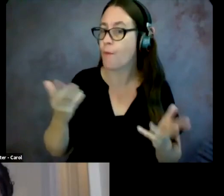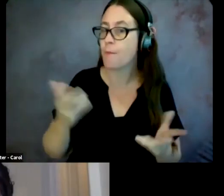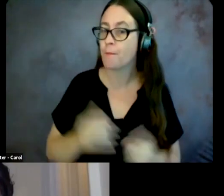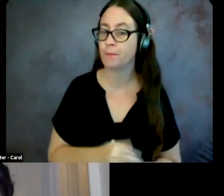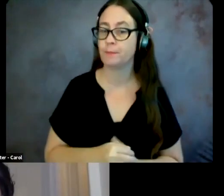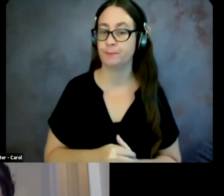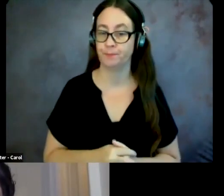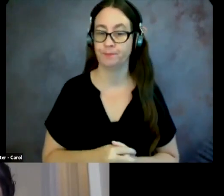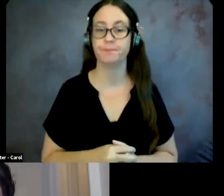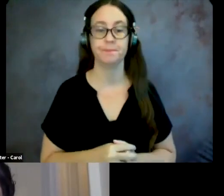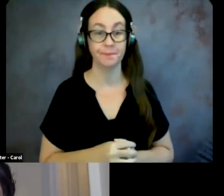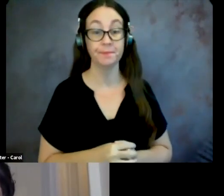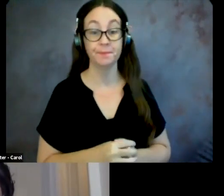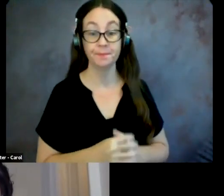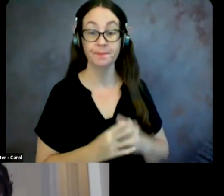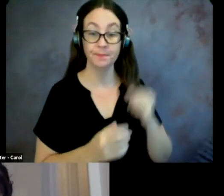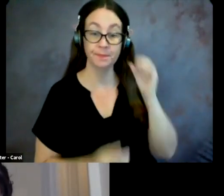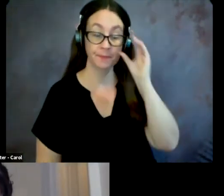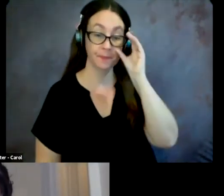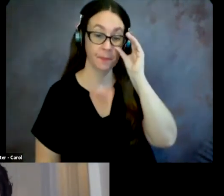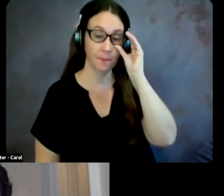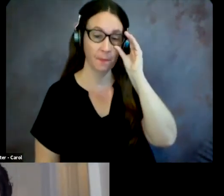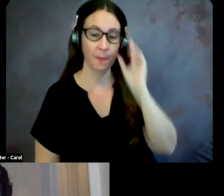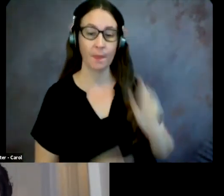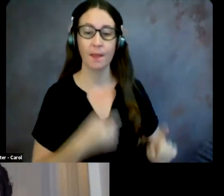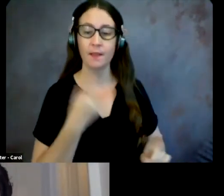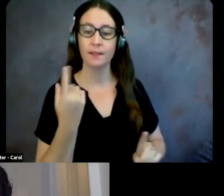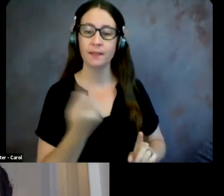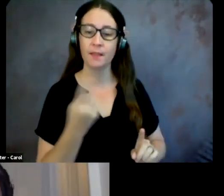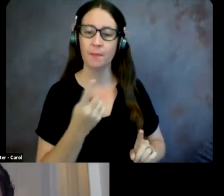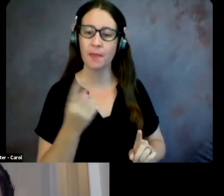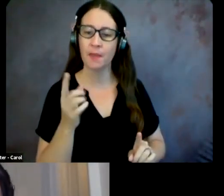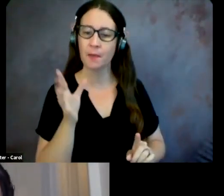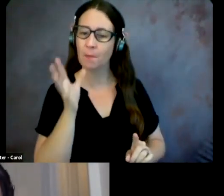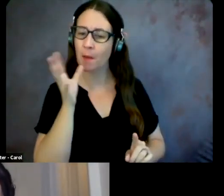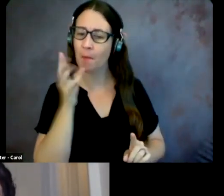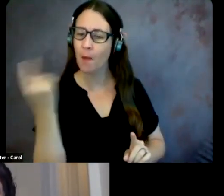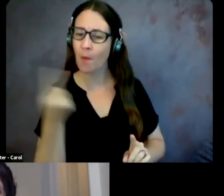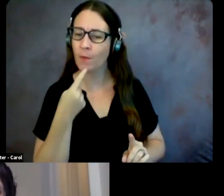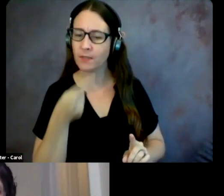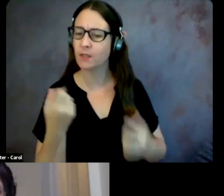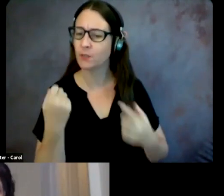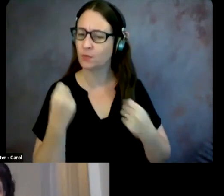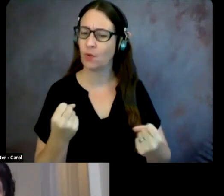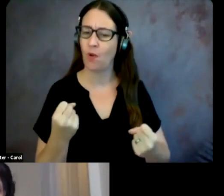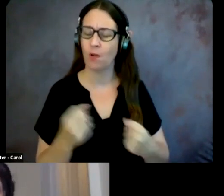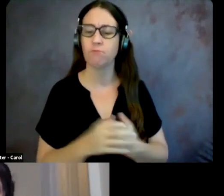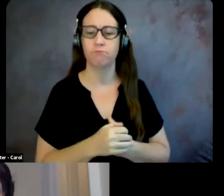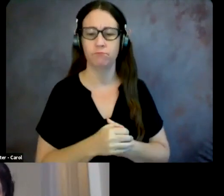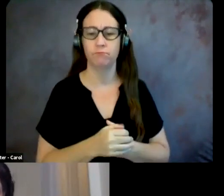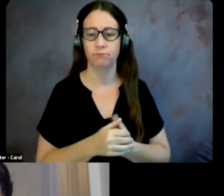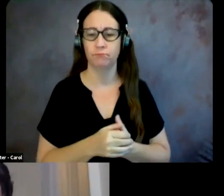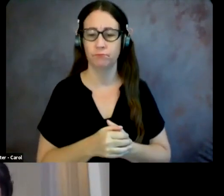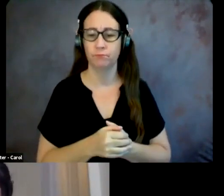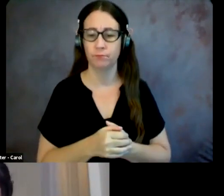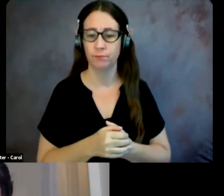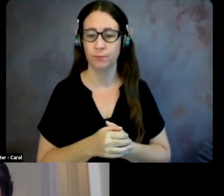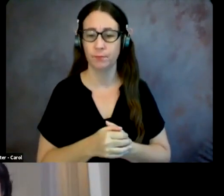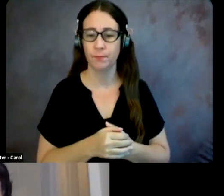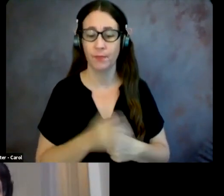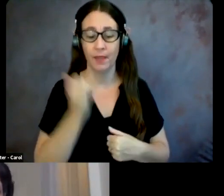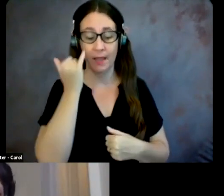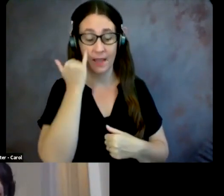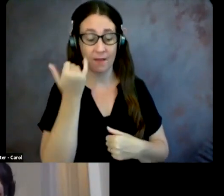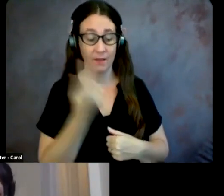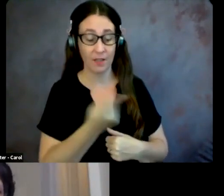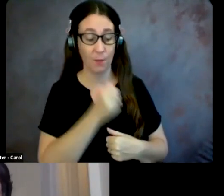There's something that my mom always tells me, which is very powerful, which is just because someone doesn't give you a reason